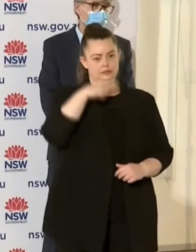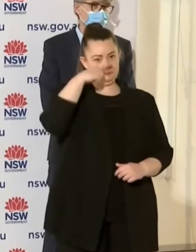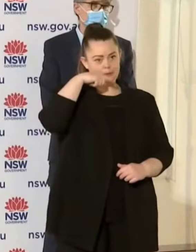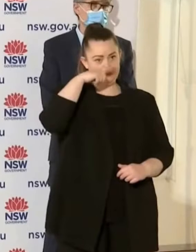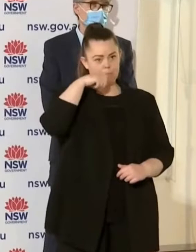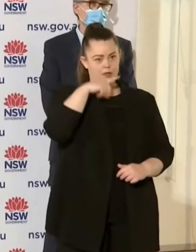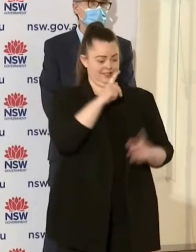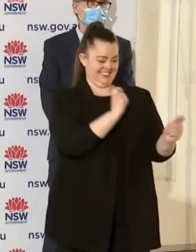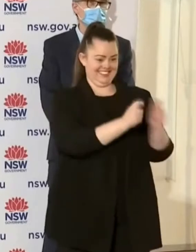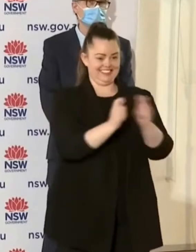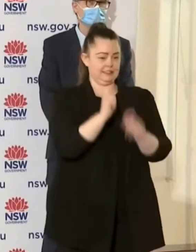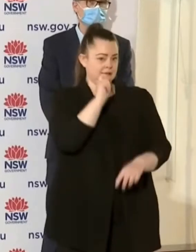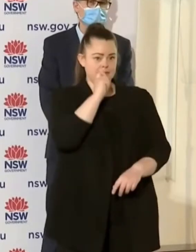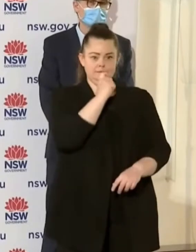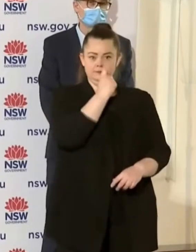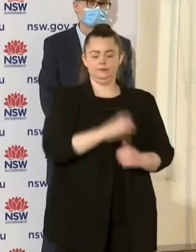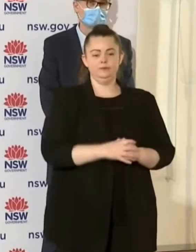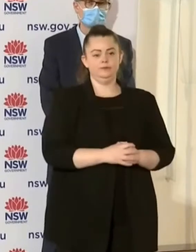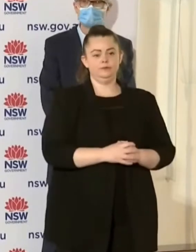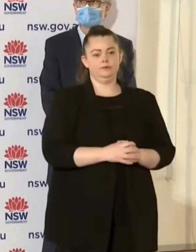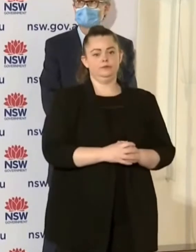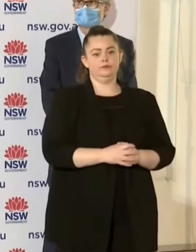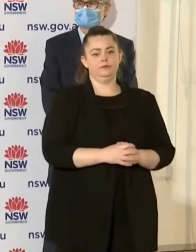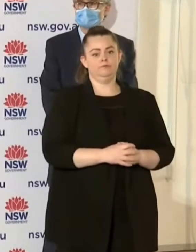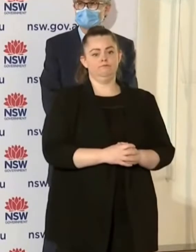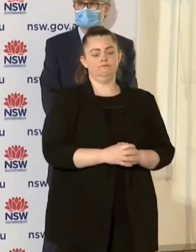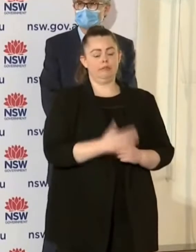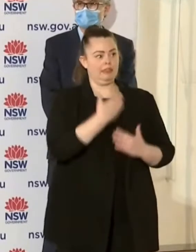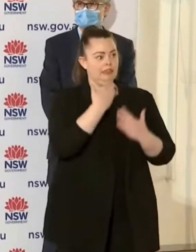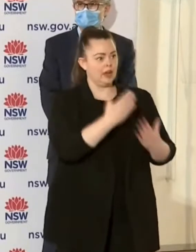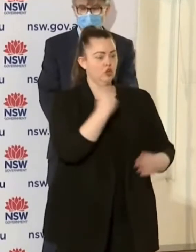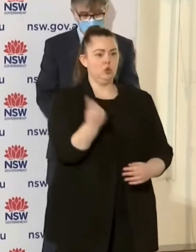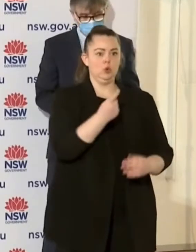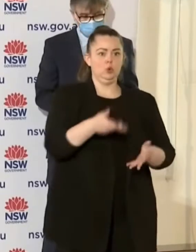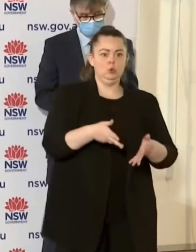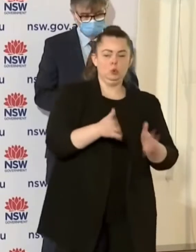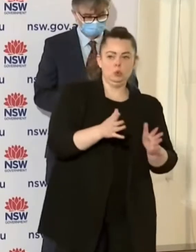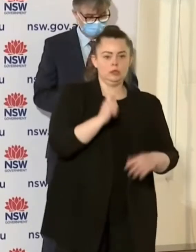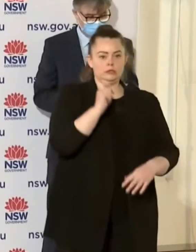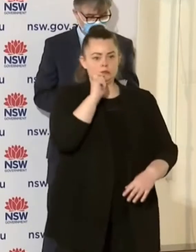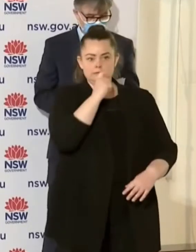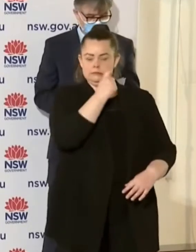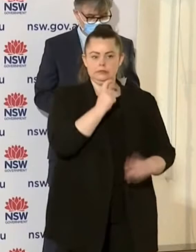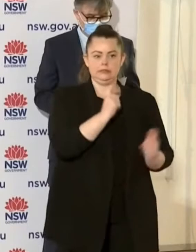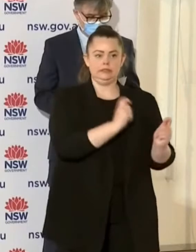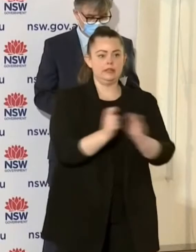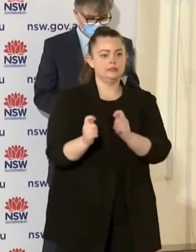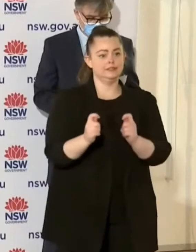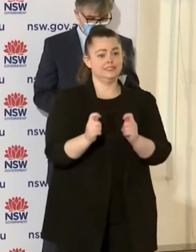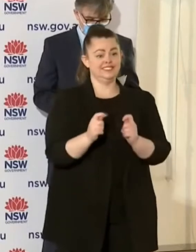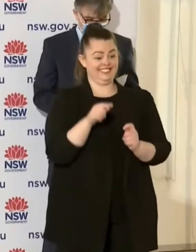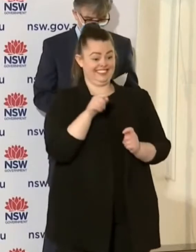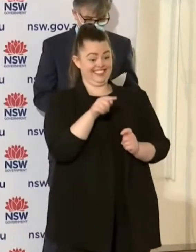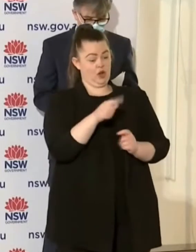147,975 tests. And I want to thank everybody who've come forward, and again remind everybody that the only way that we are